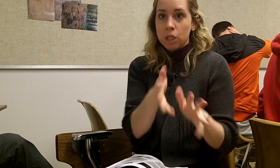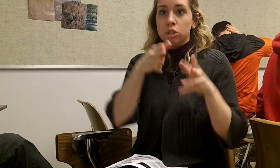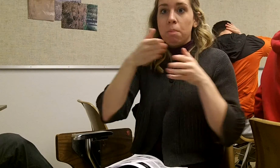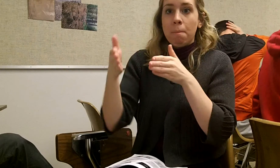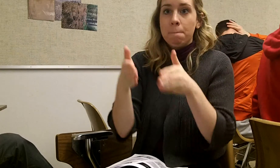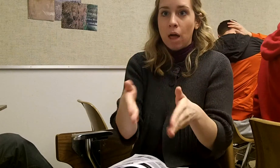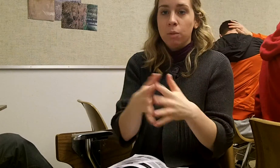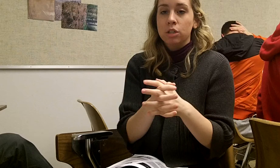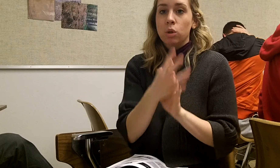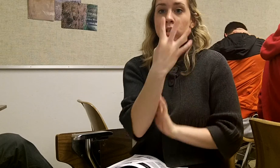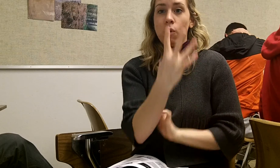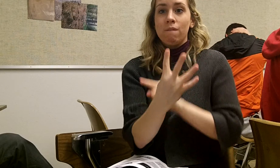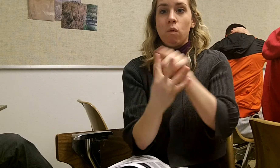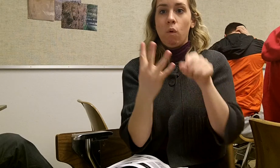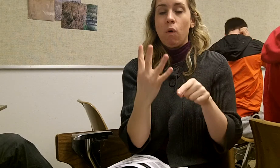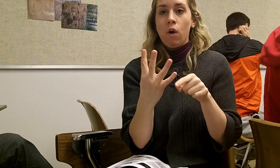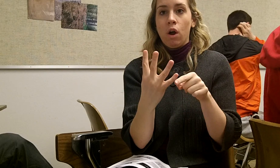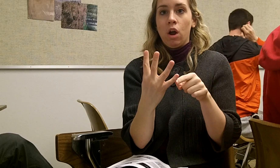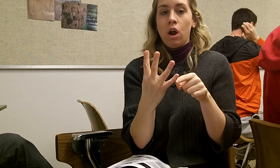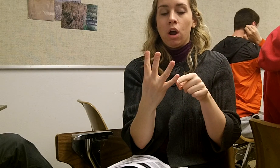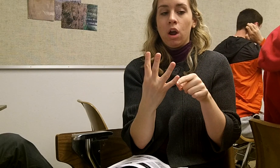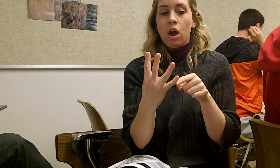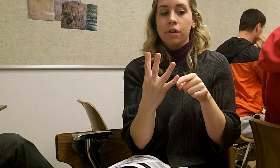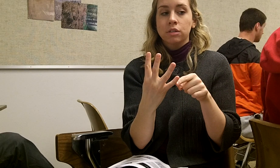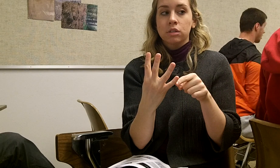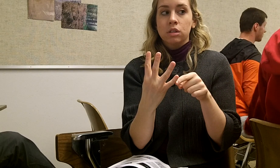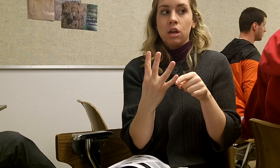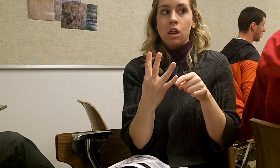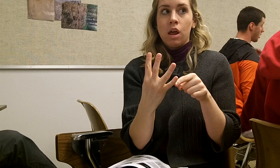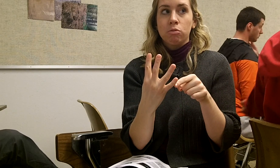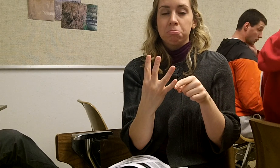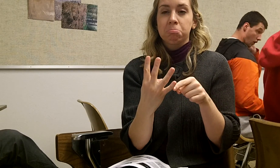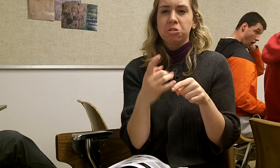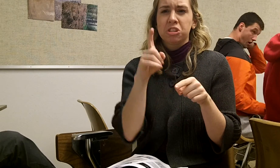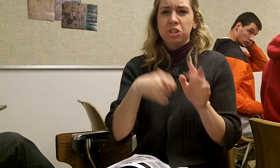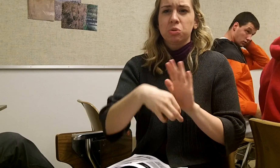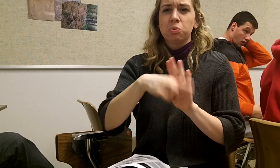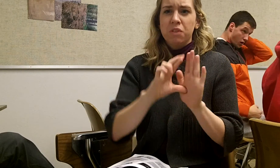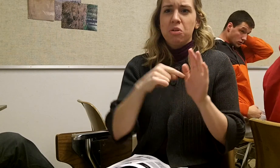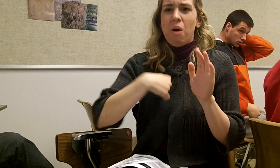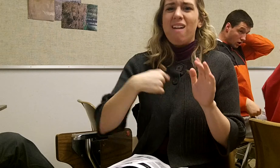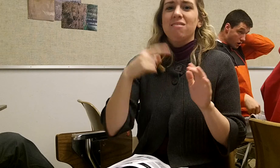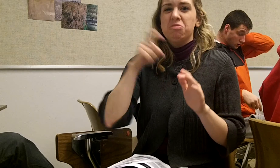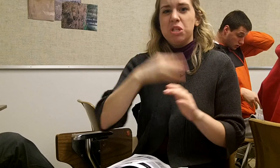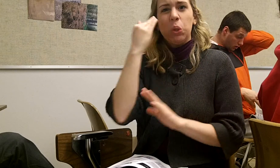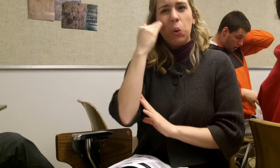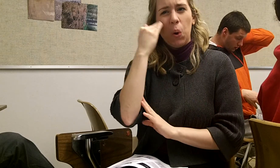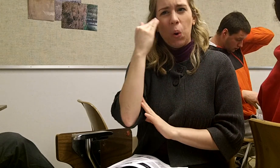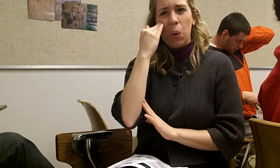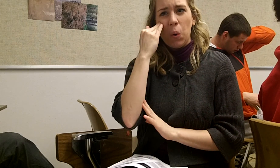these are the 4 that I'm going to cover and hold you responsible for. In as much detail as we talked about them